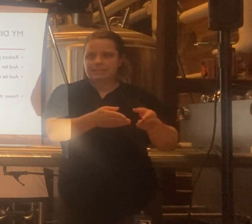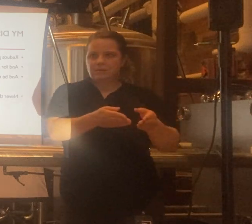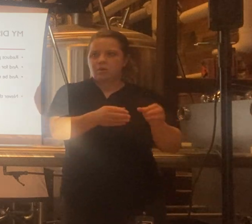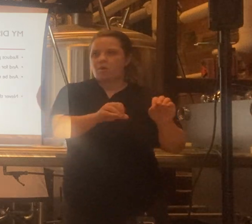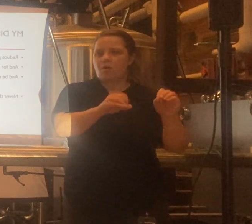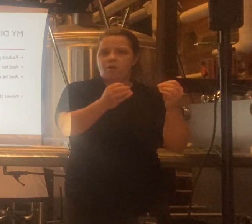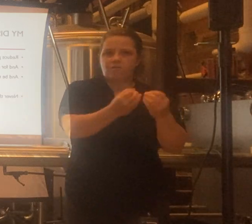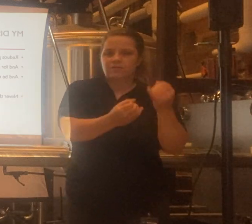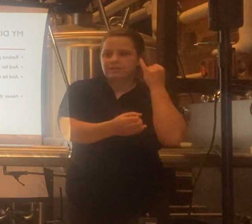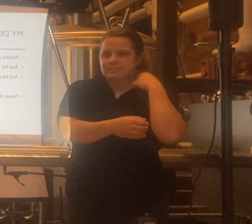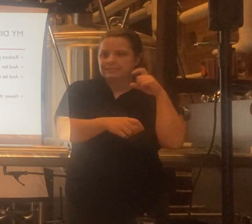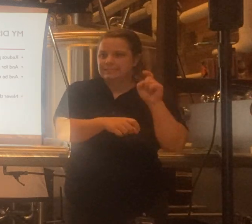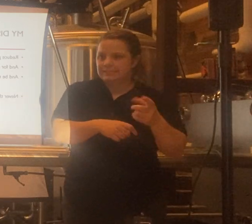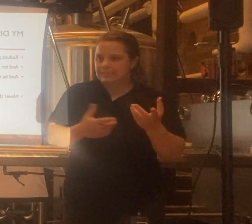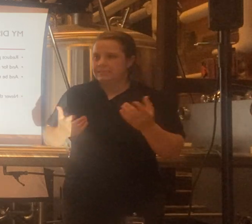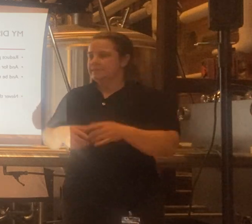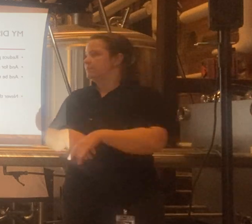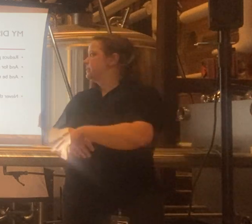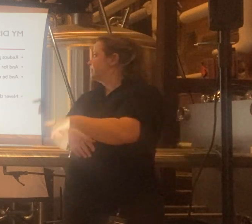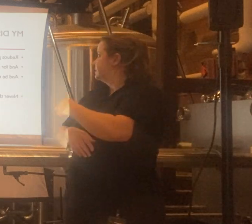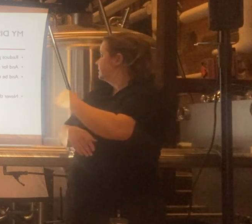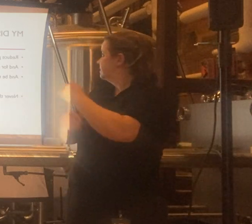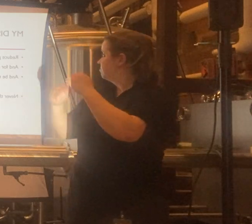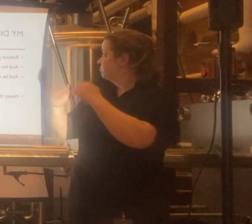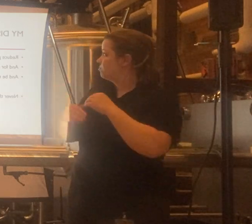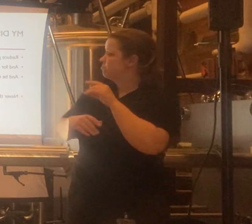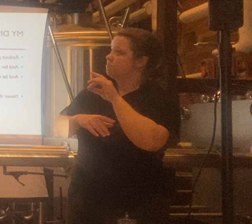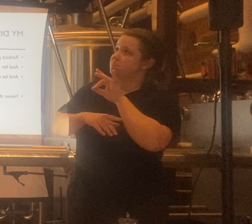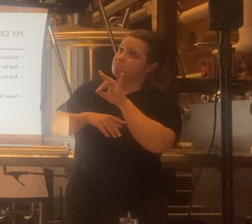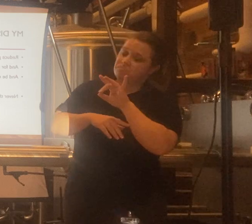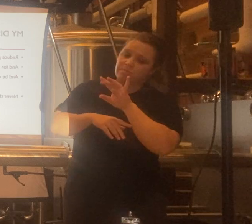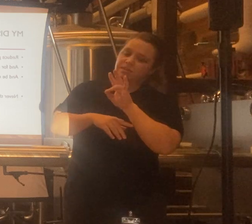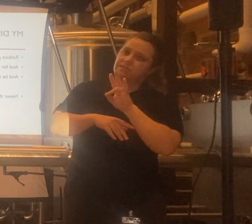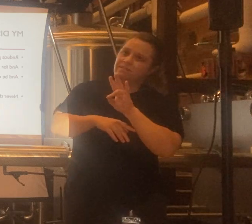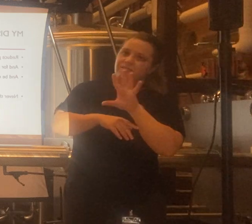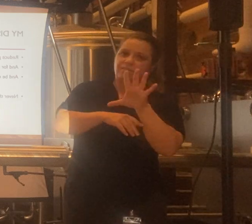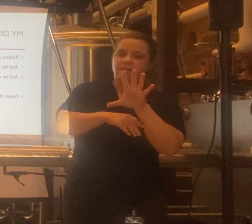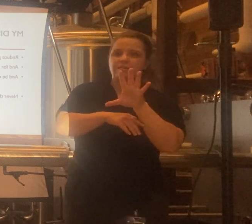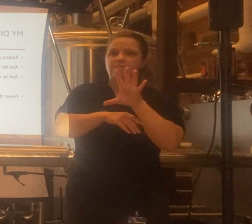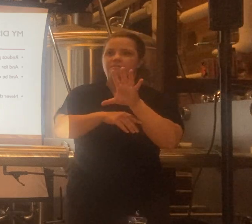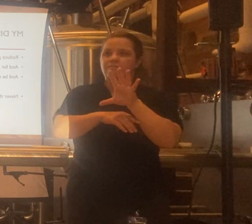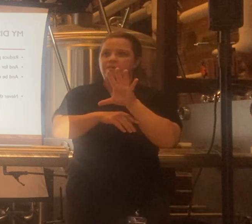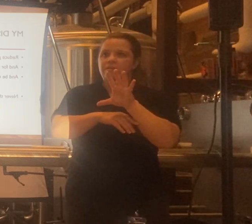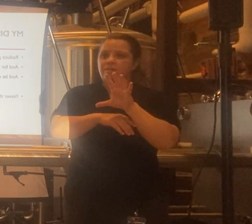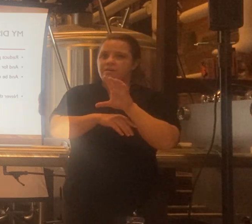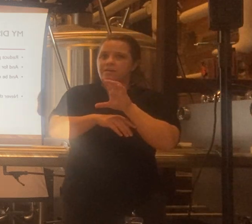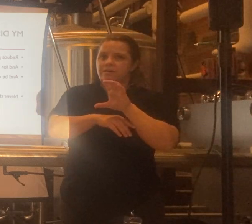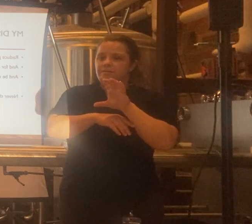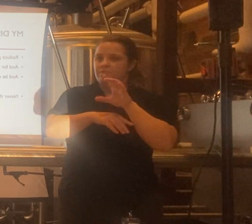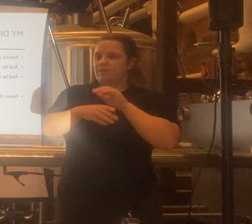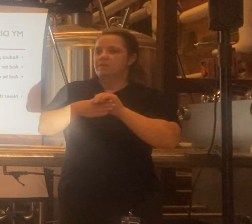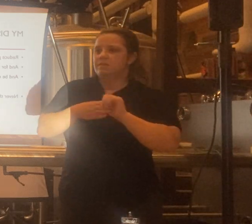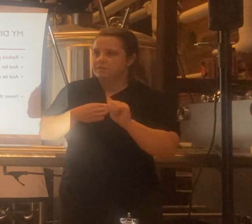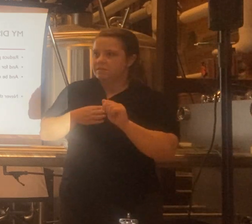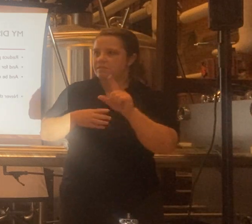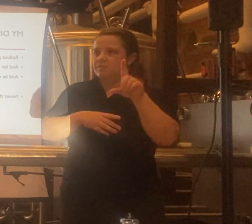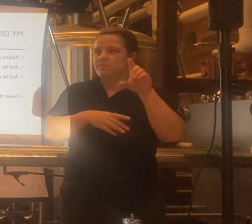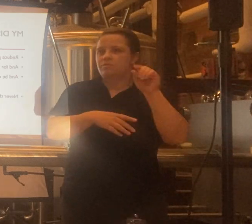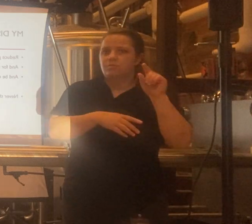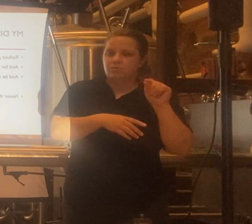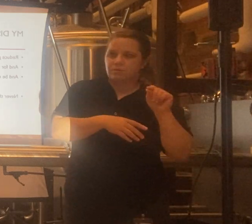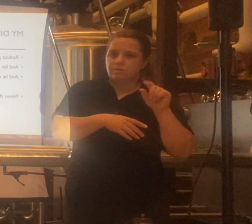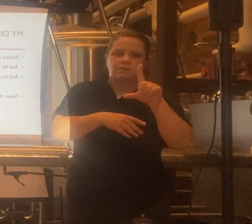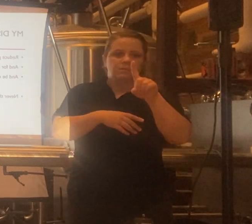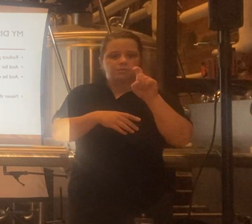You know, that's 75 bucks. A hotel room's 120 and you got to eat out. So, you know, it's still cheaper to stay at home with all that gasoline. But